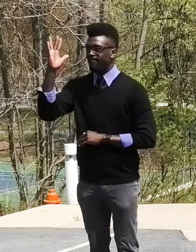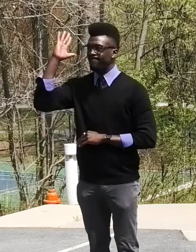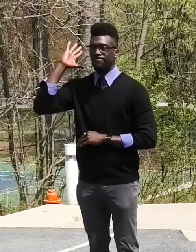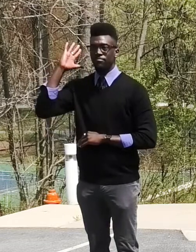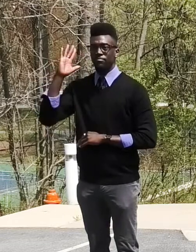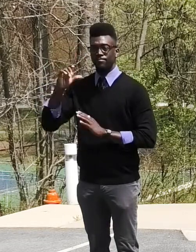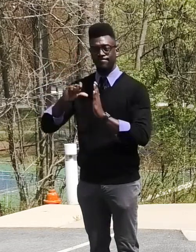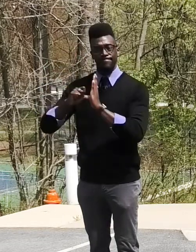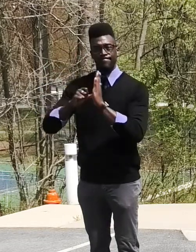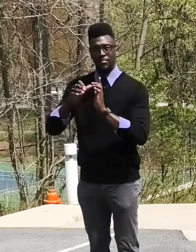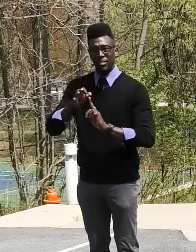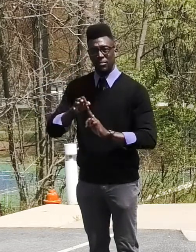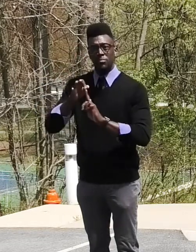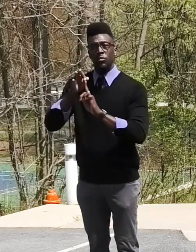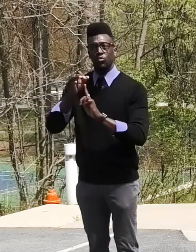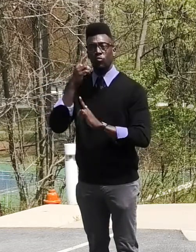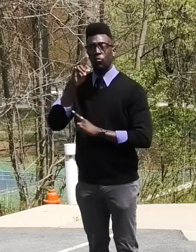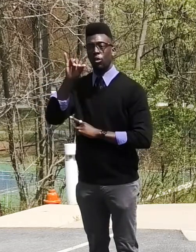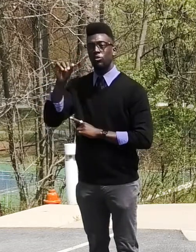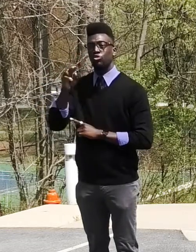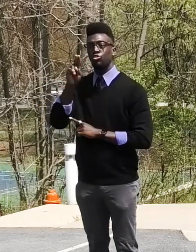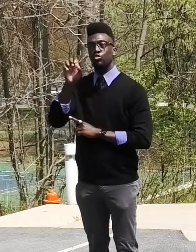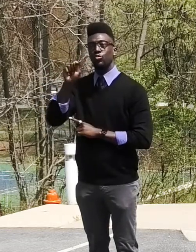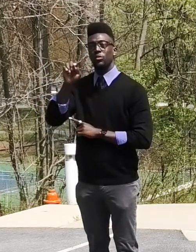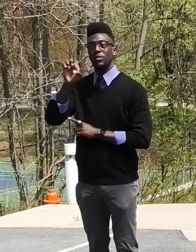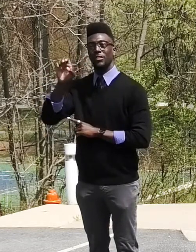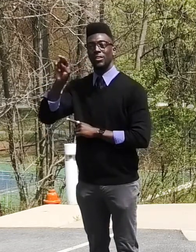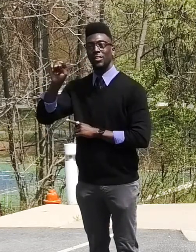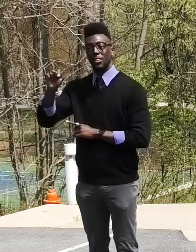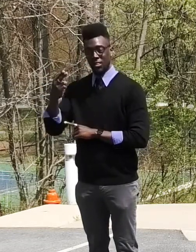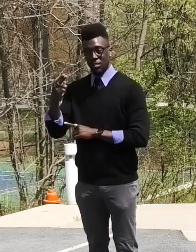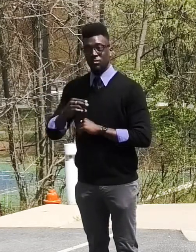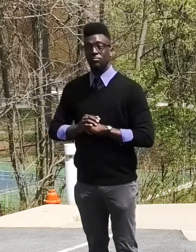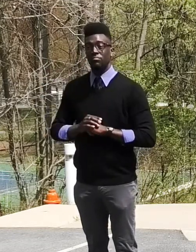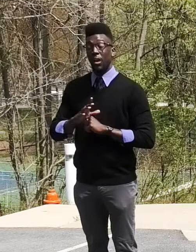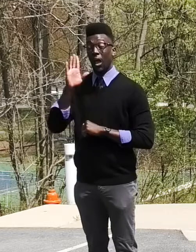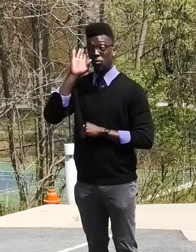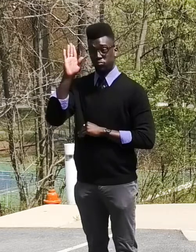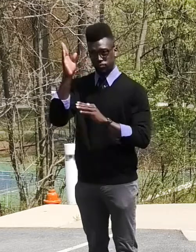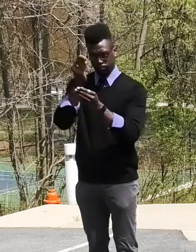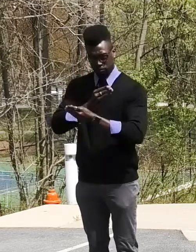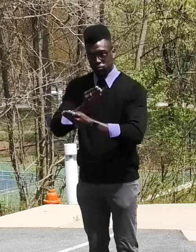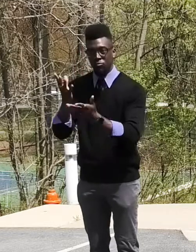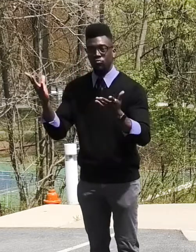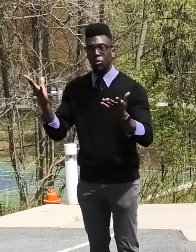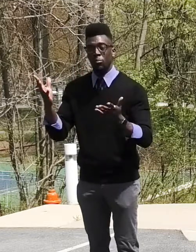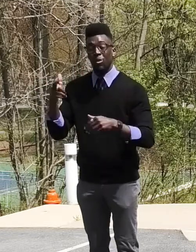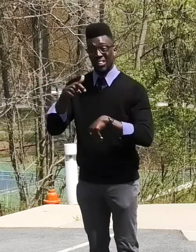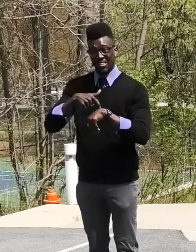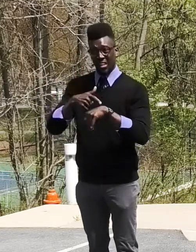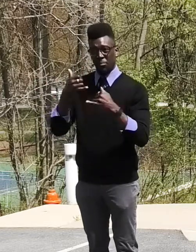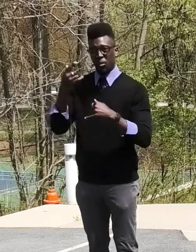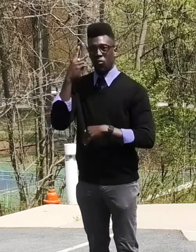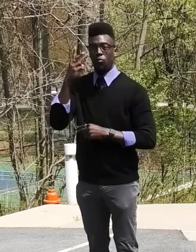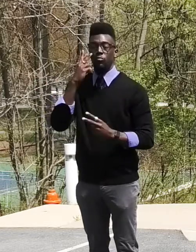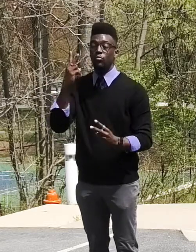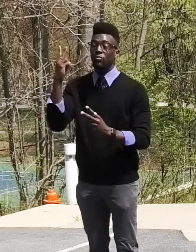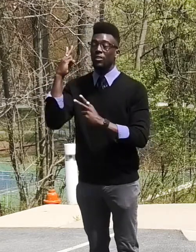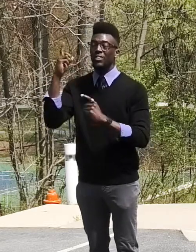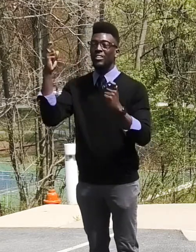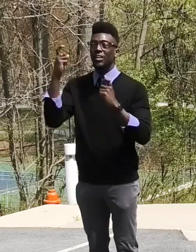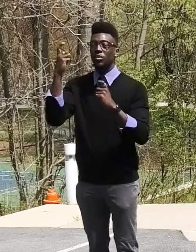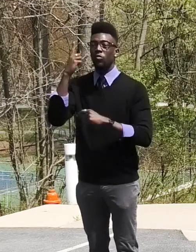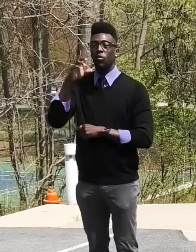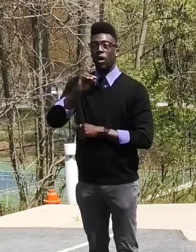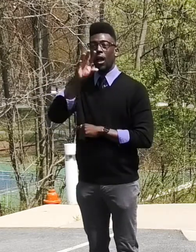Juneteenth, so I won't. But I will say that Juneteenth is a time of reflection and celebration not only for